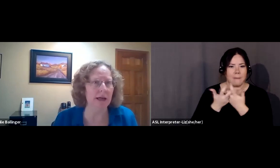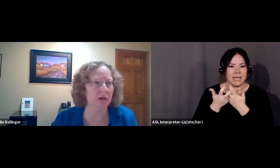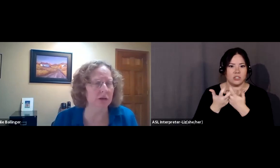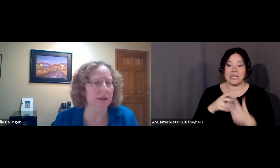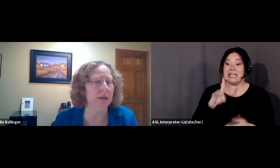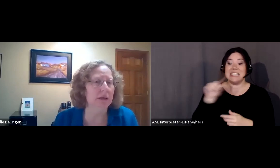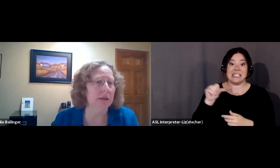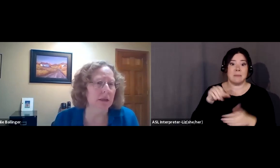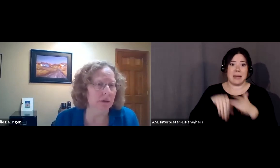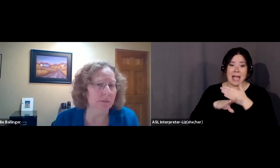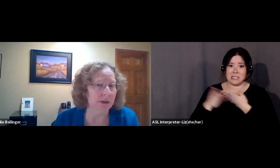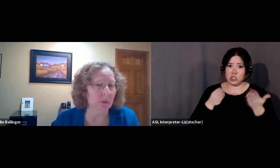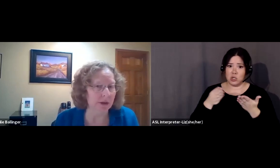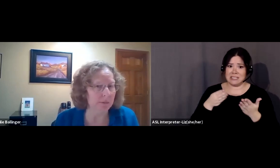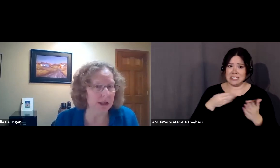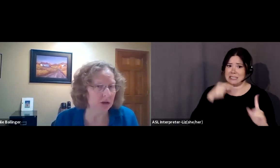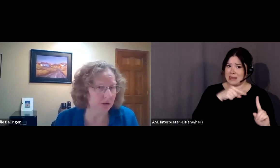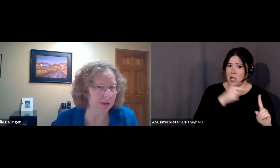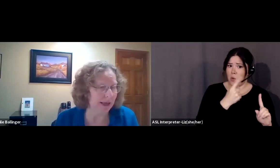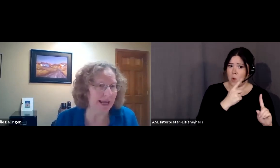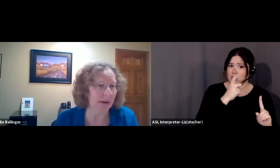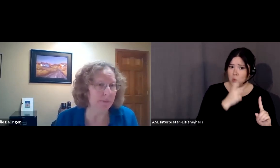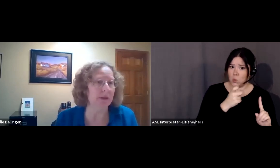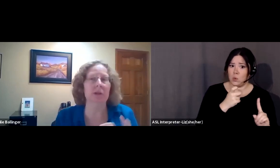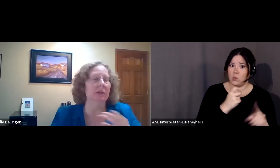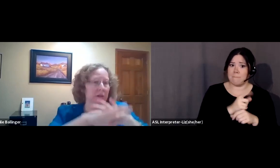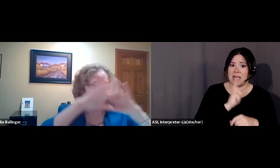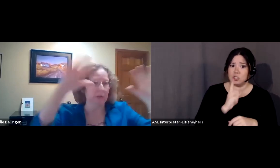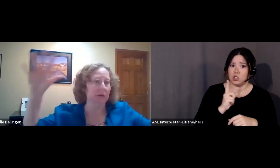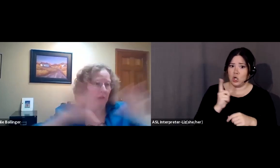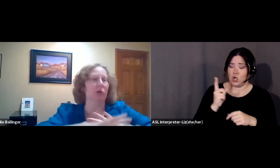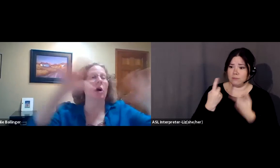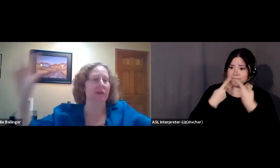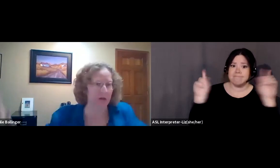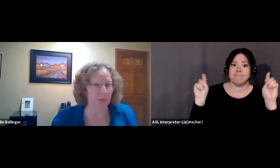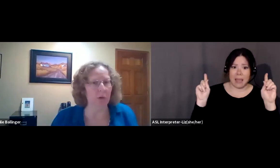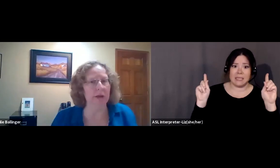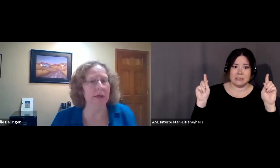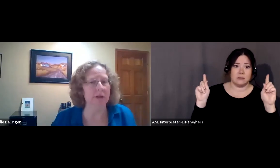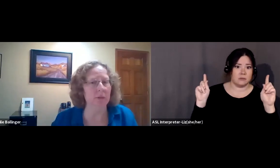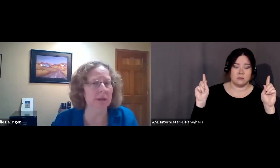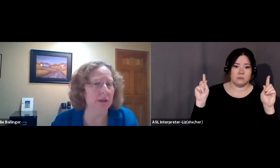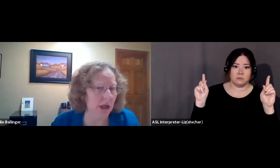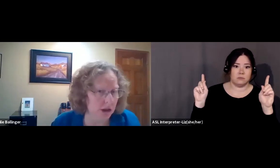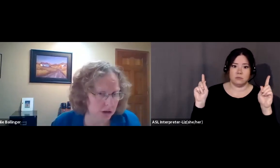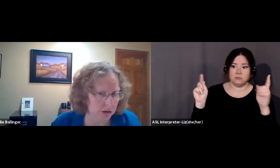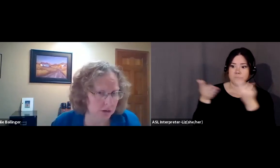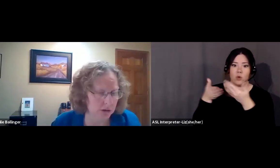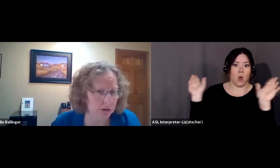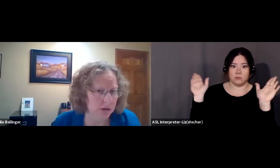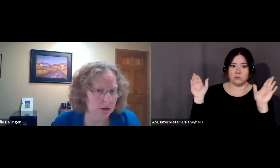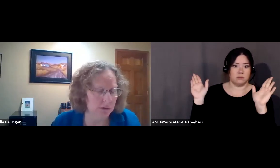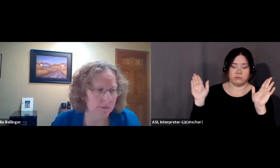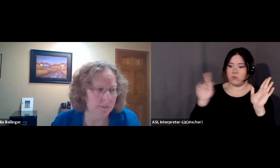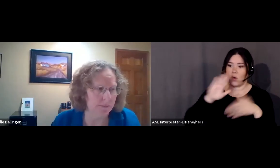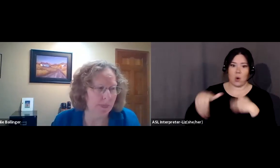should actually be the one that makes sure that that happens across the board in someone's education.